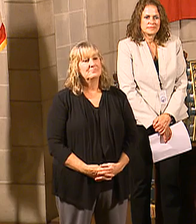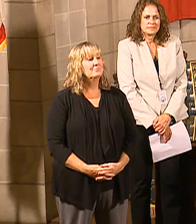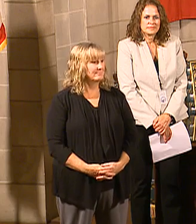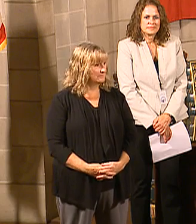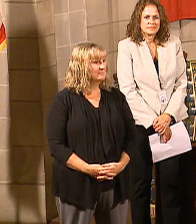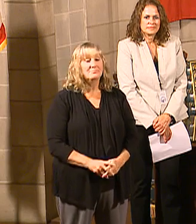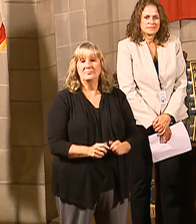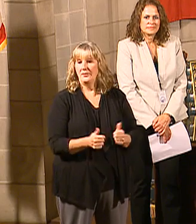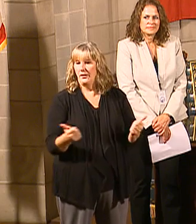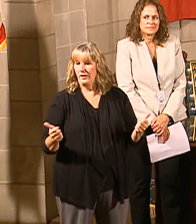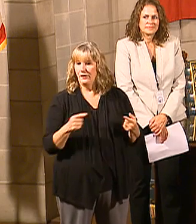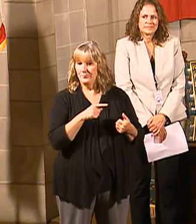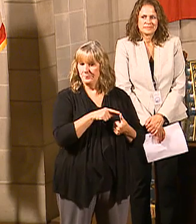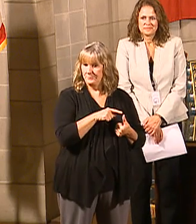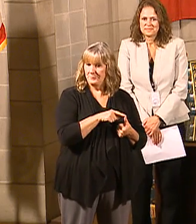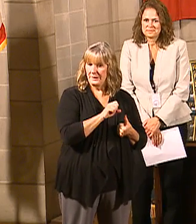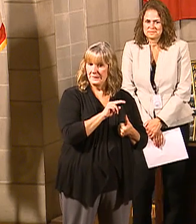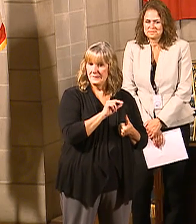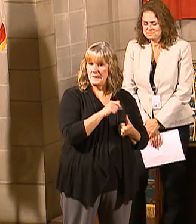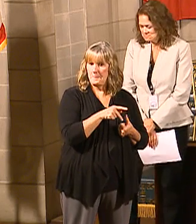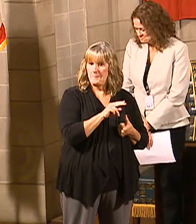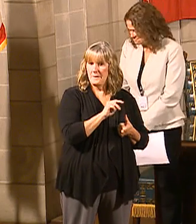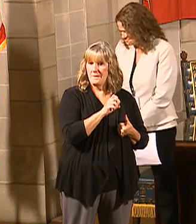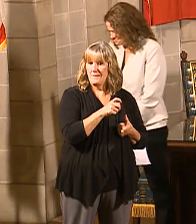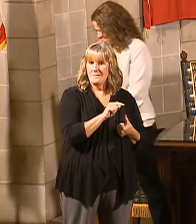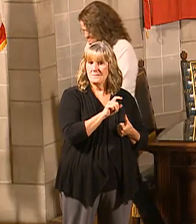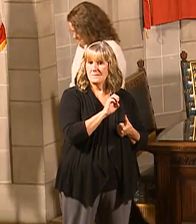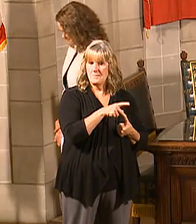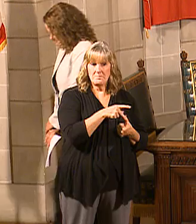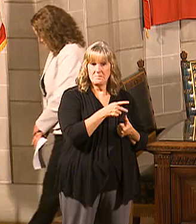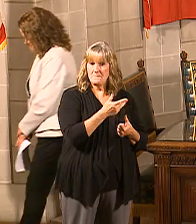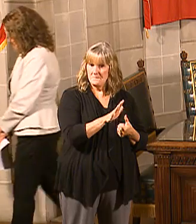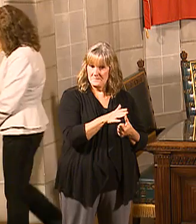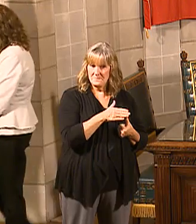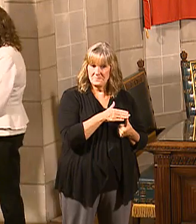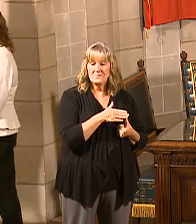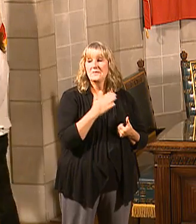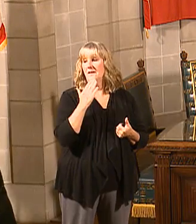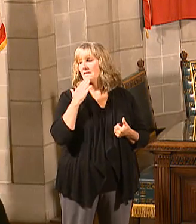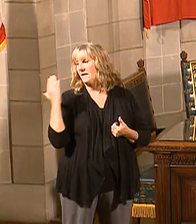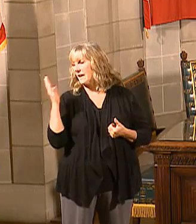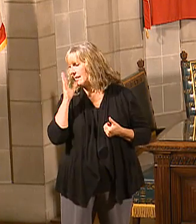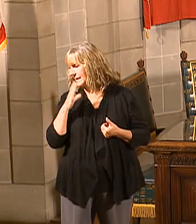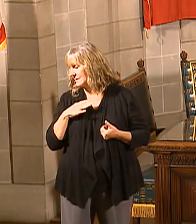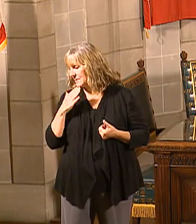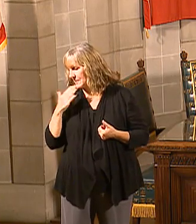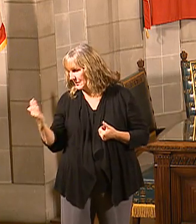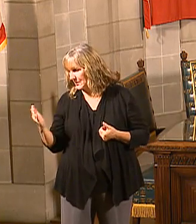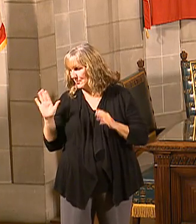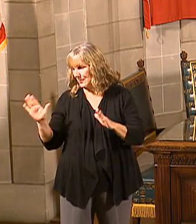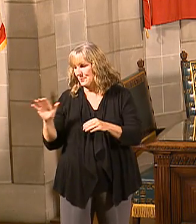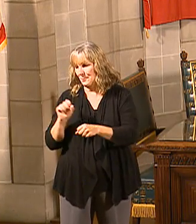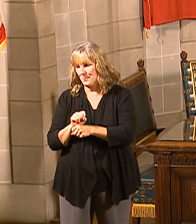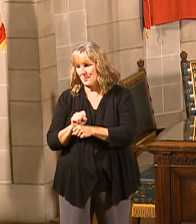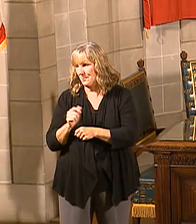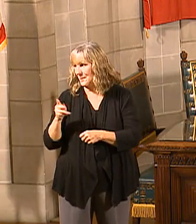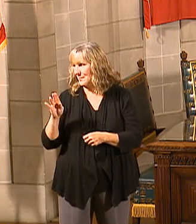All right, any other questions on SNAP Next Step? All right, thank you very much, ladies. Appreciate it. Great job, April.